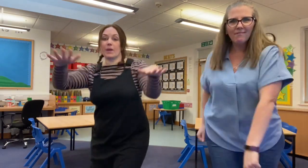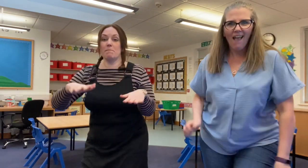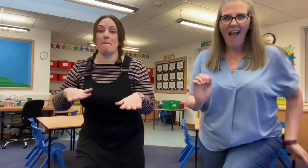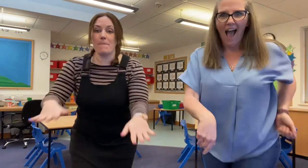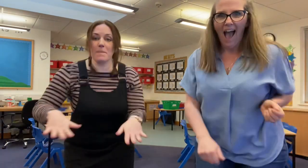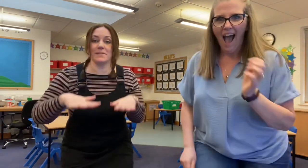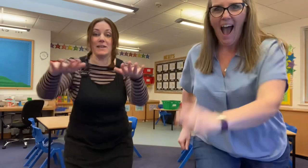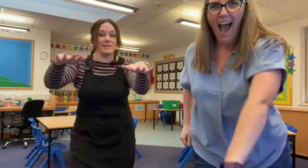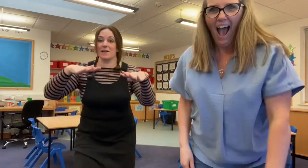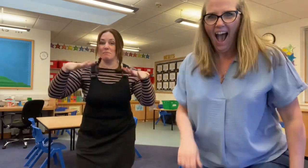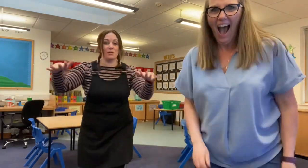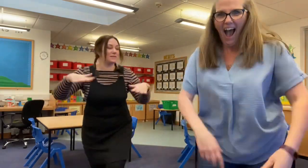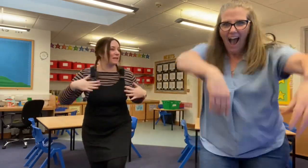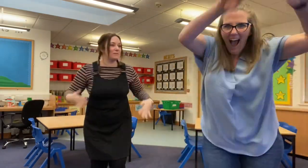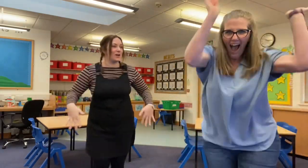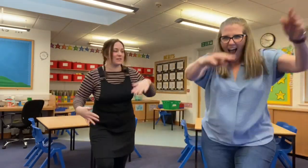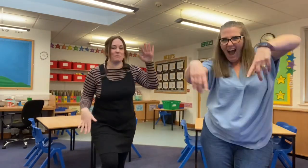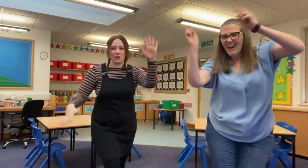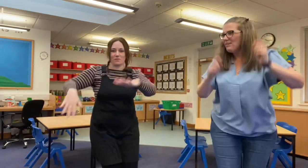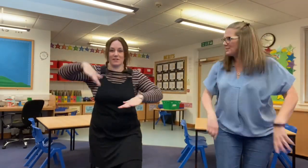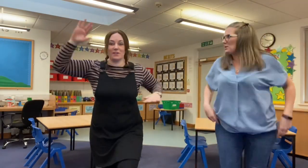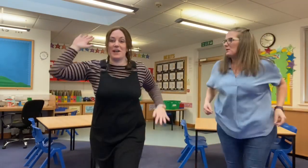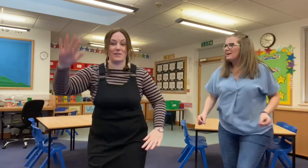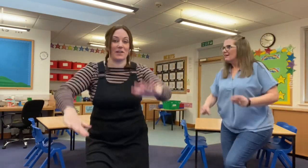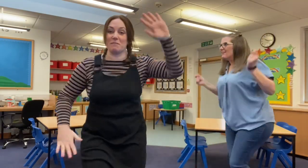Woo. See, same move, same dance move. I'm gonna have another move.